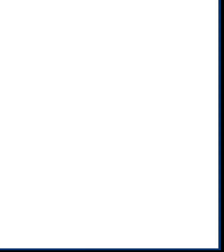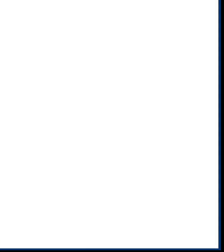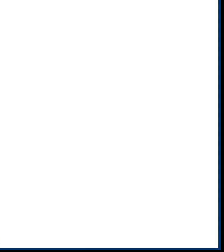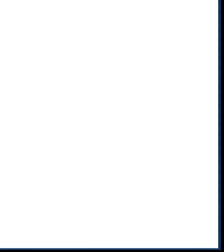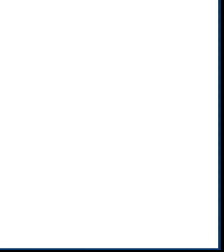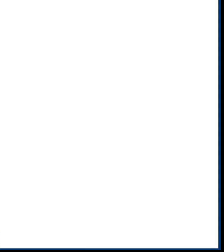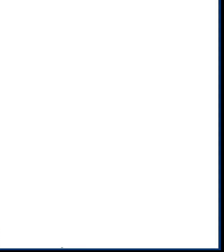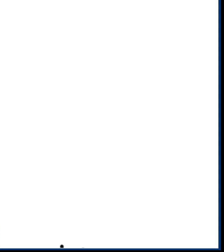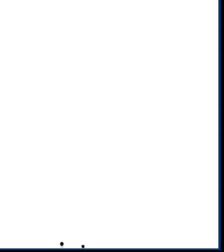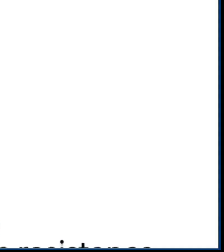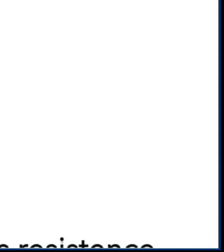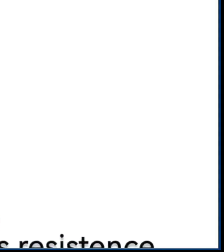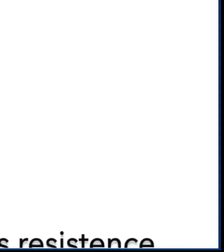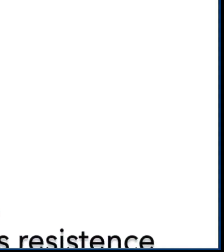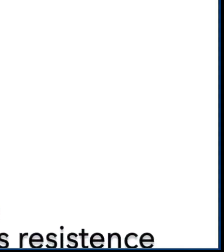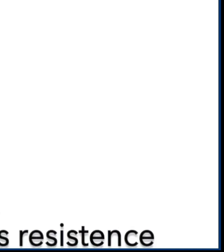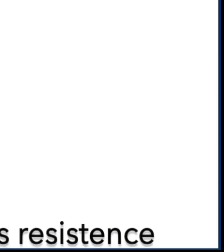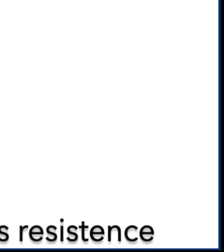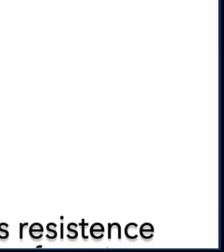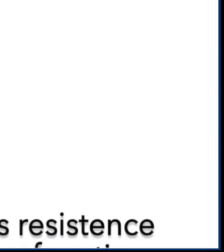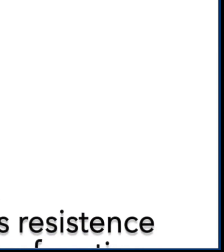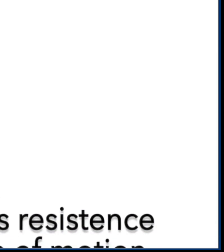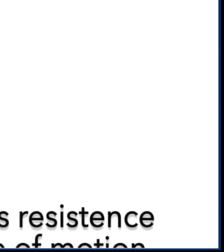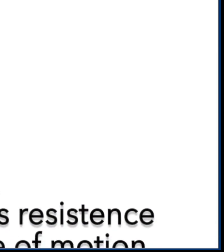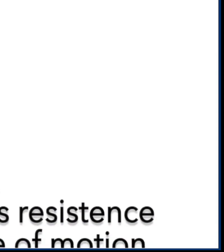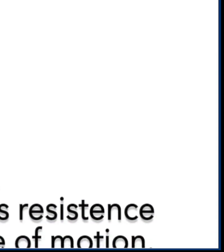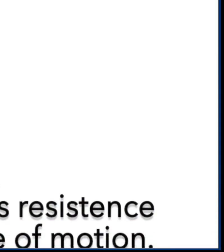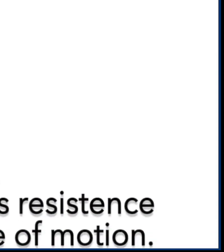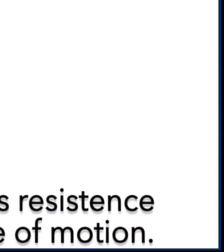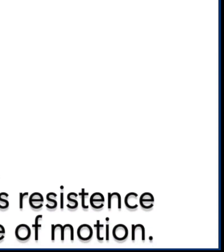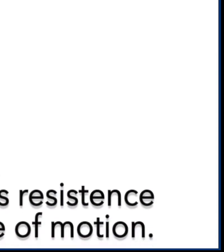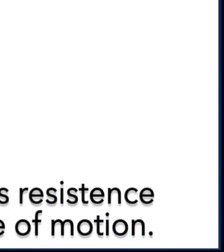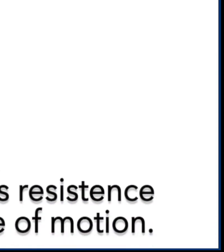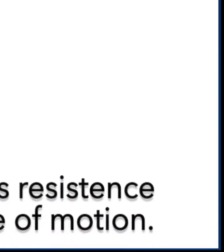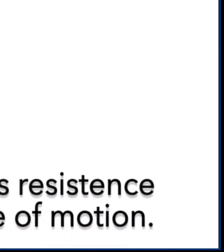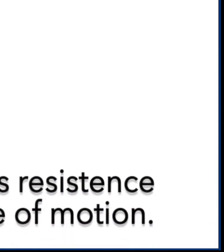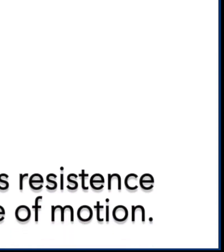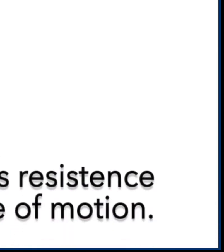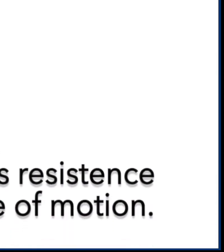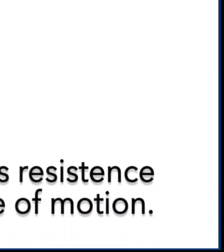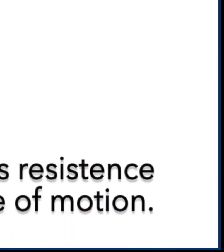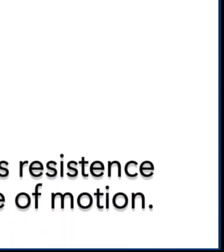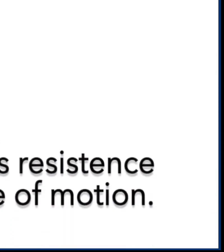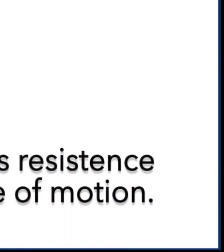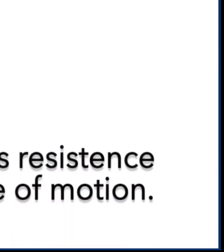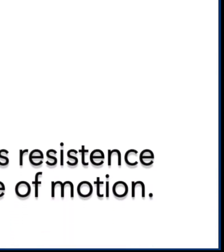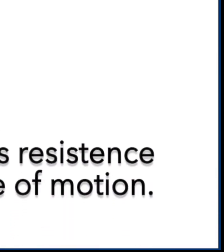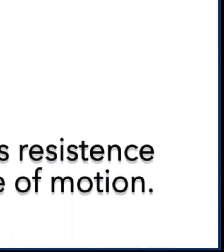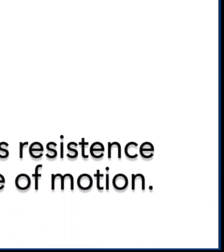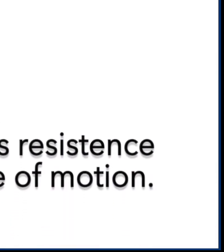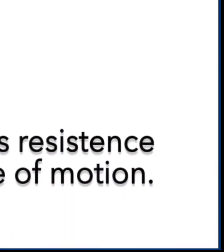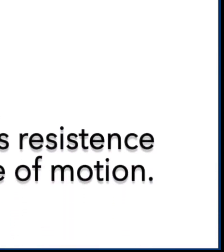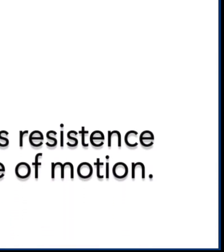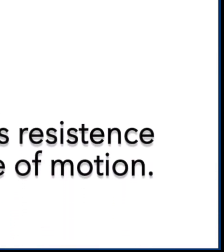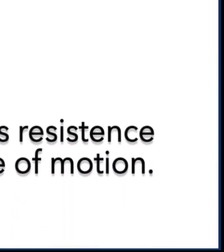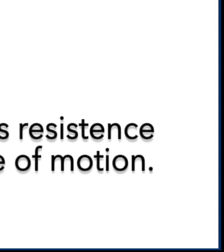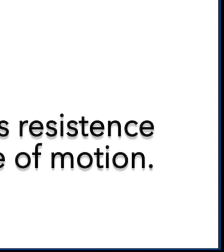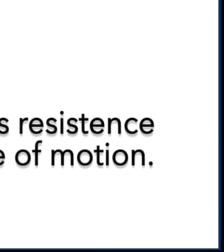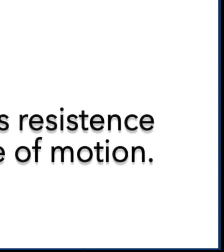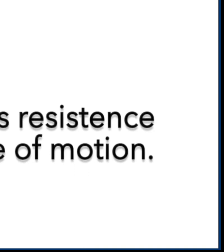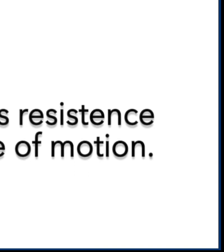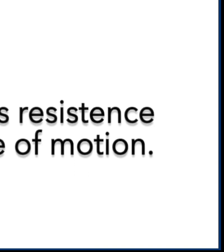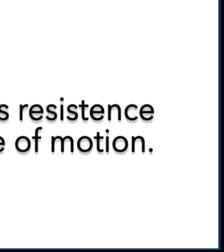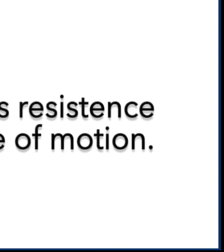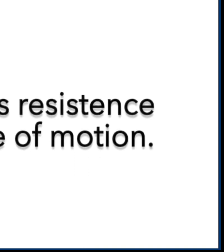Newton's first law of inertia states an object at rest stays at rest and an object in motion will stay in motion with the same speed in the same direction